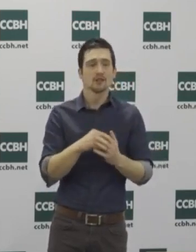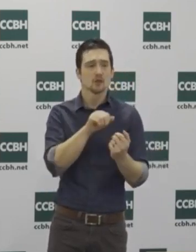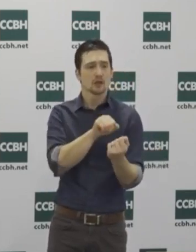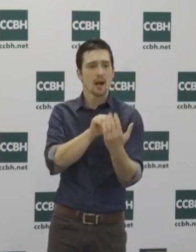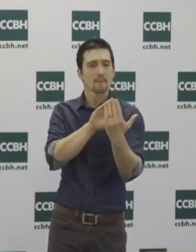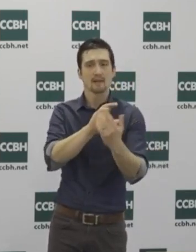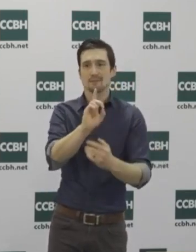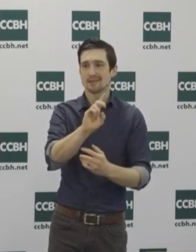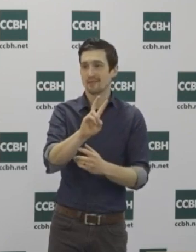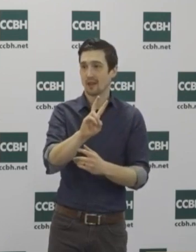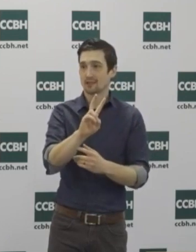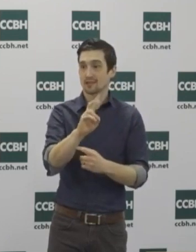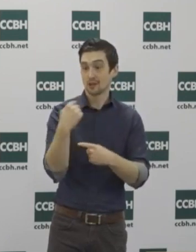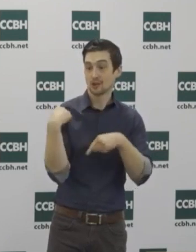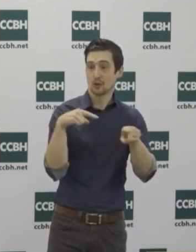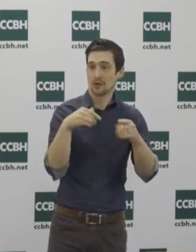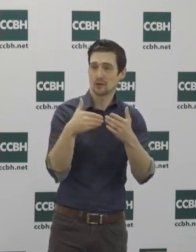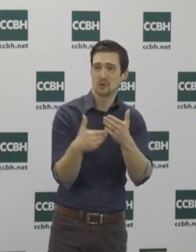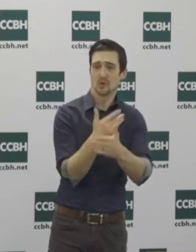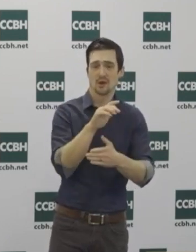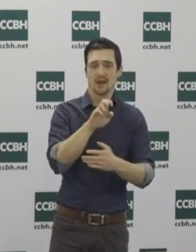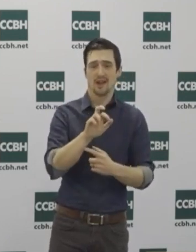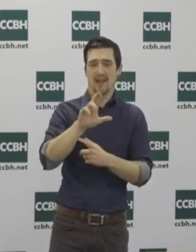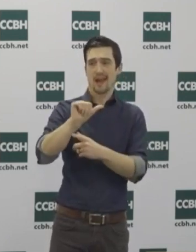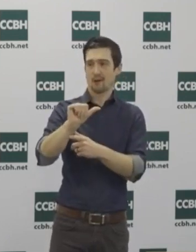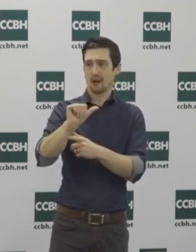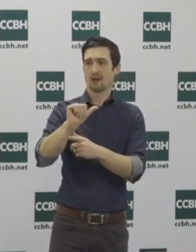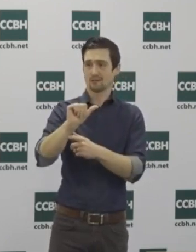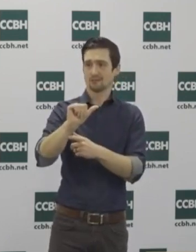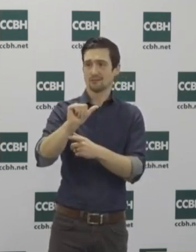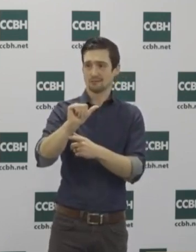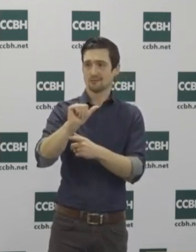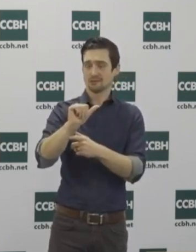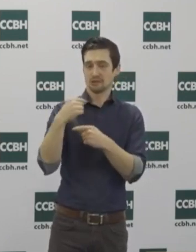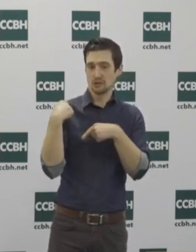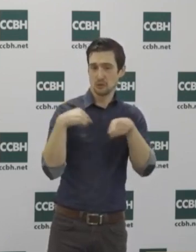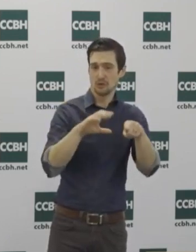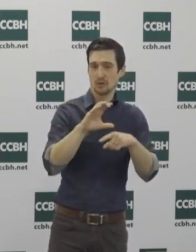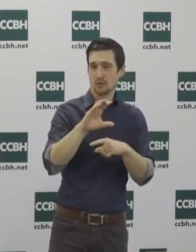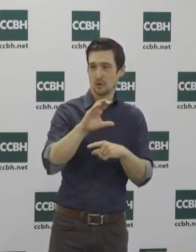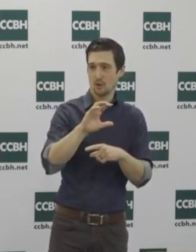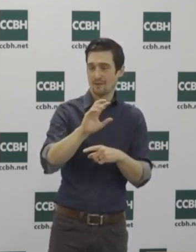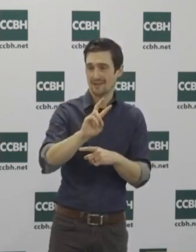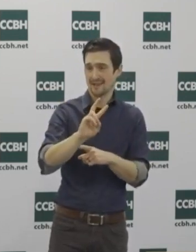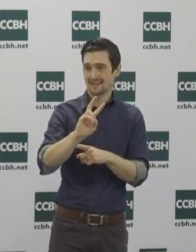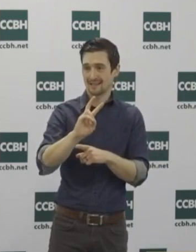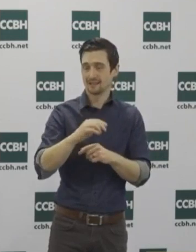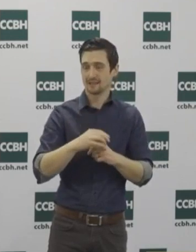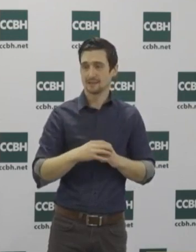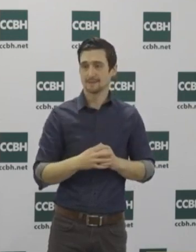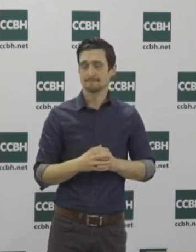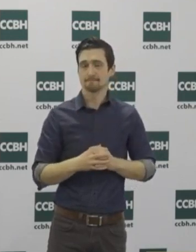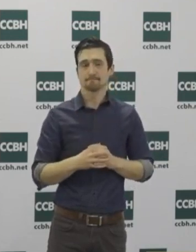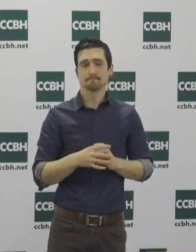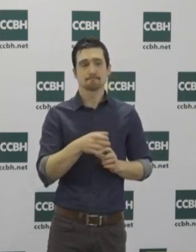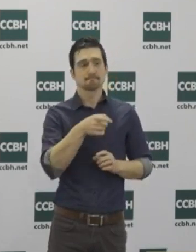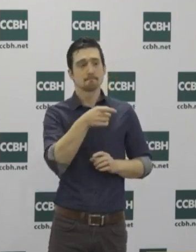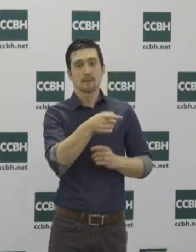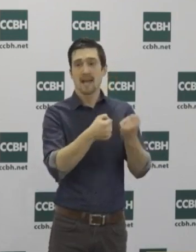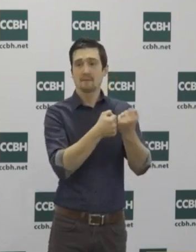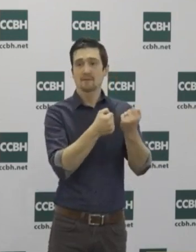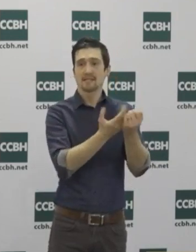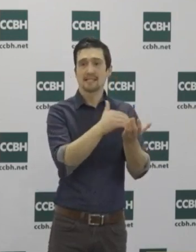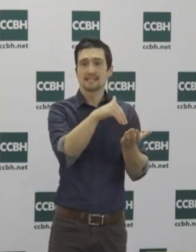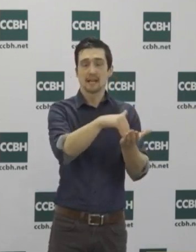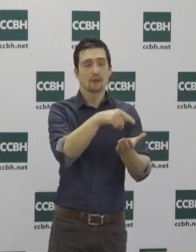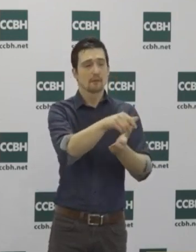domestic violence in this new era of COVID-19. The Domestic Violence and Advocacy Center has been a